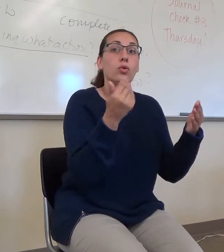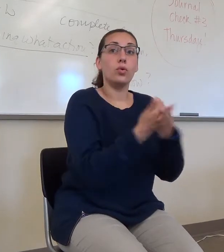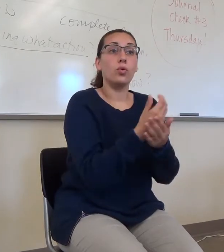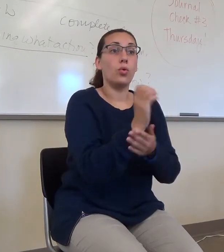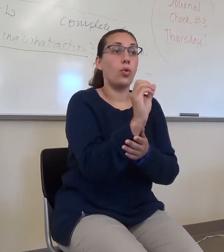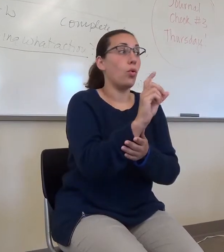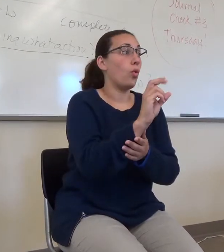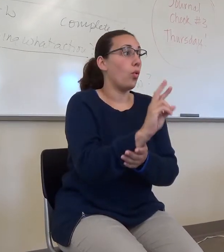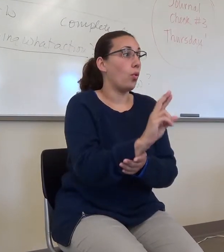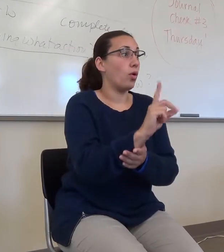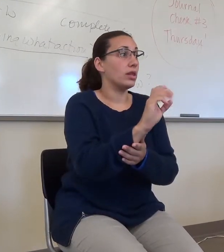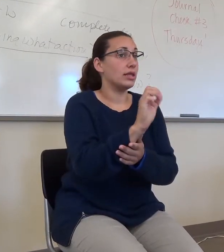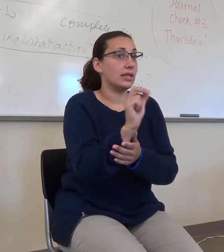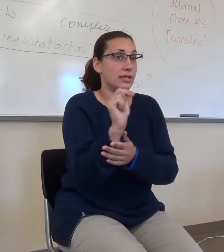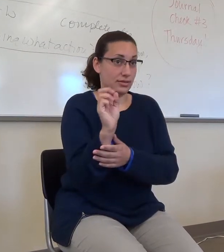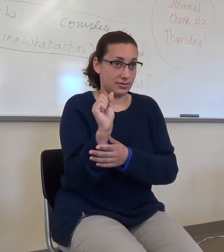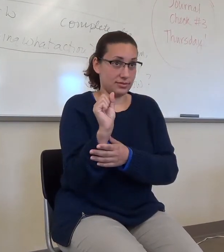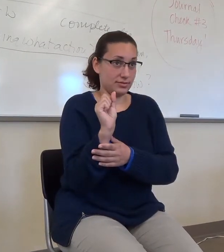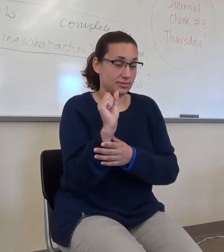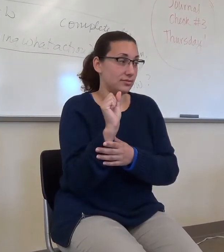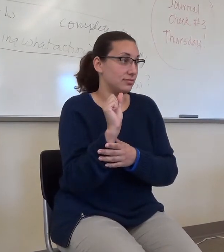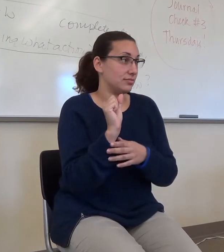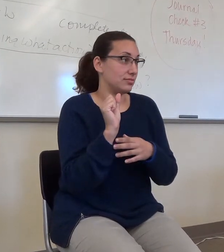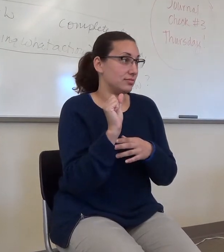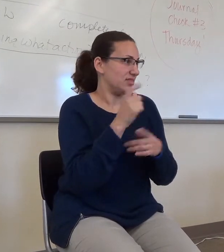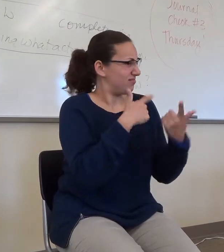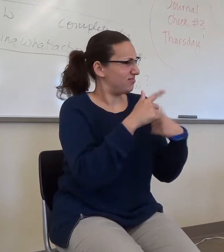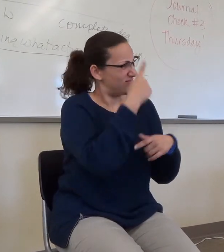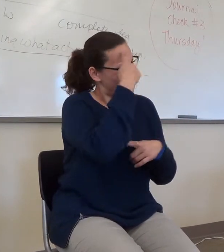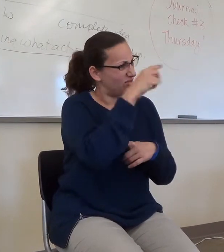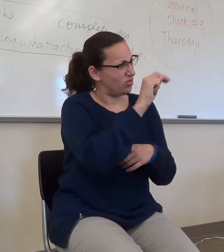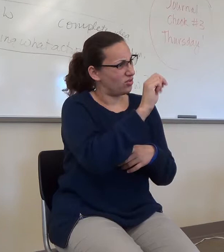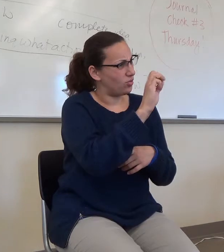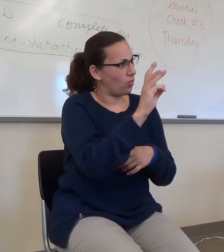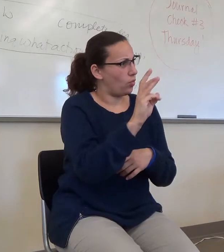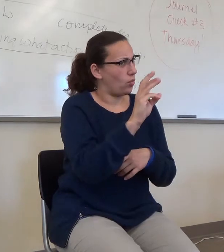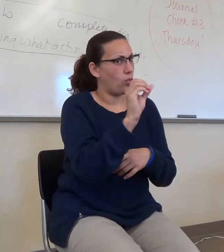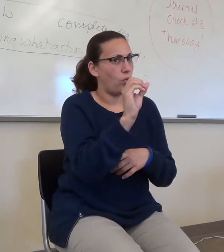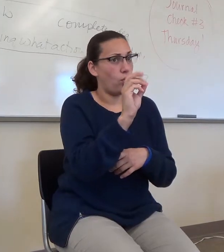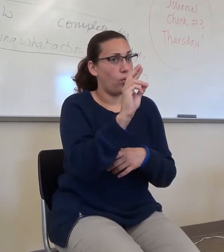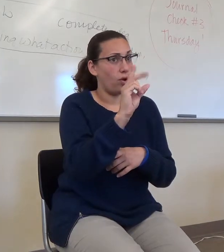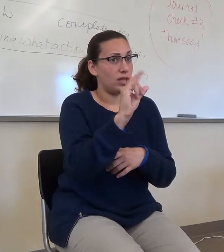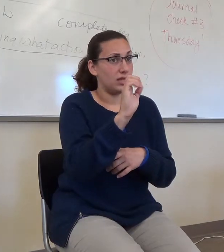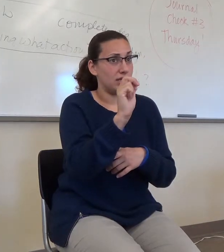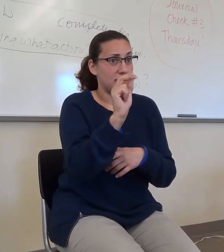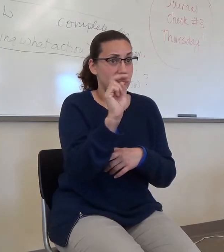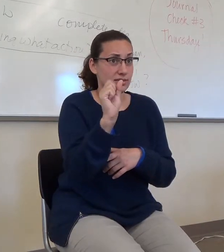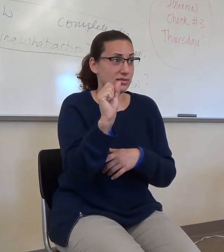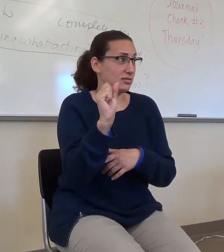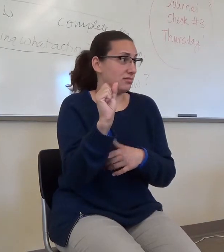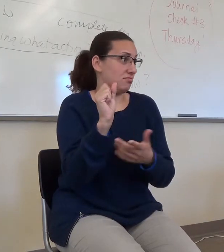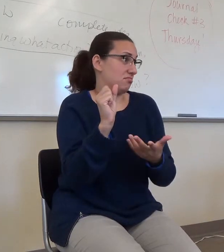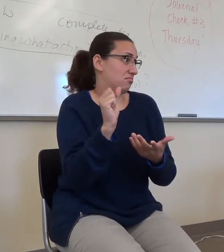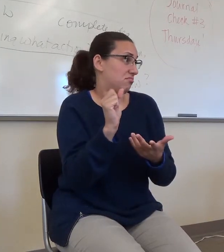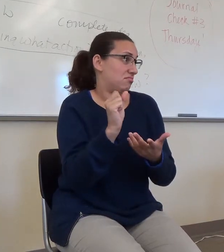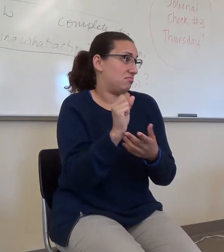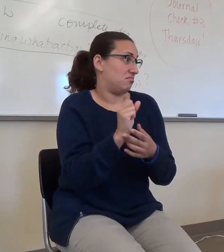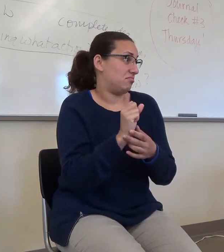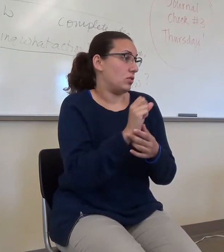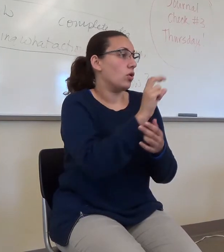like at first. But does New Orleans run all the way through? No, okay.